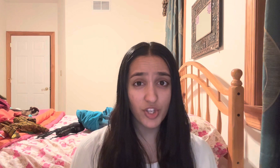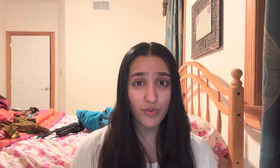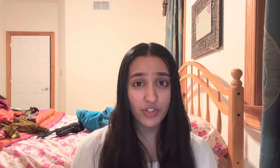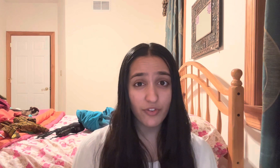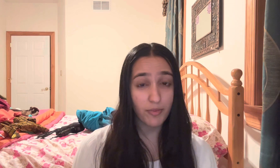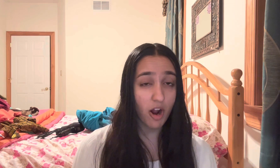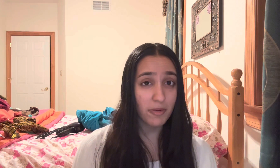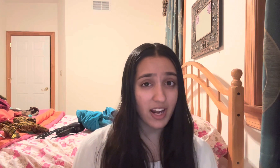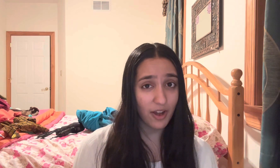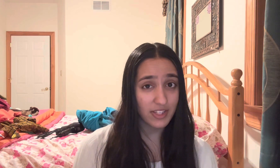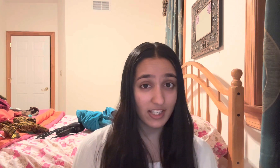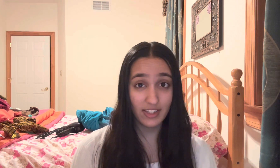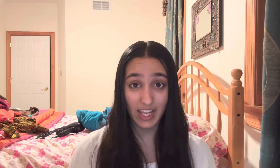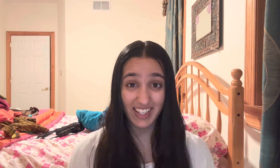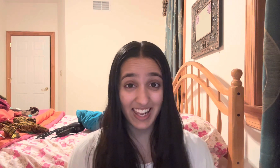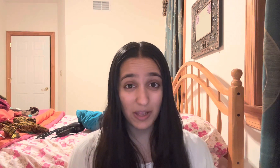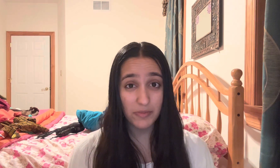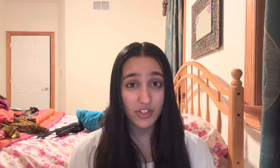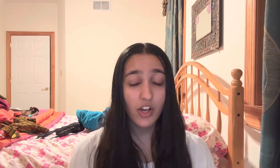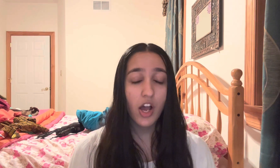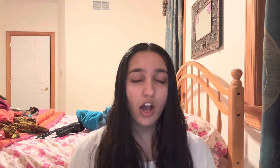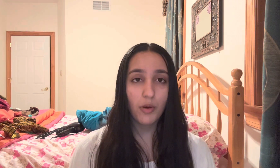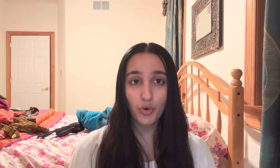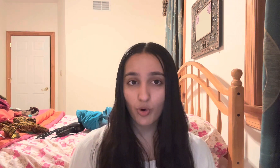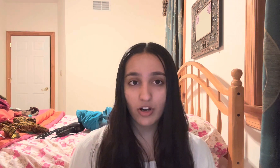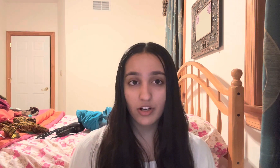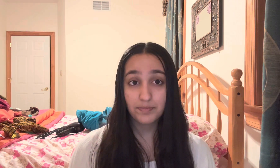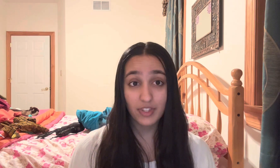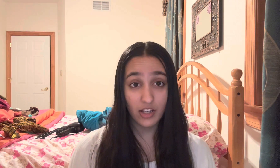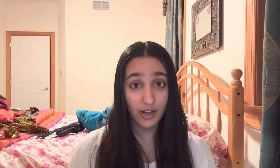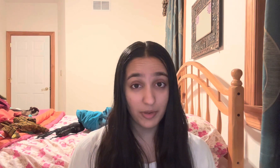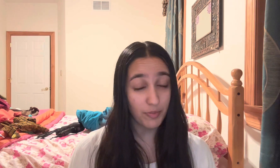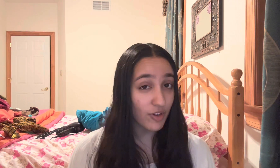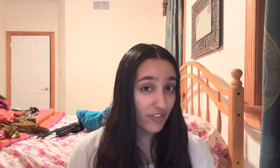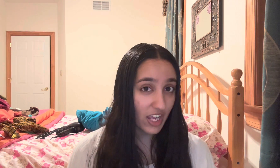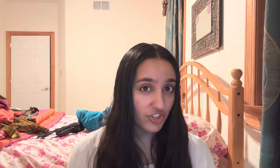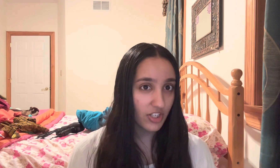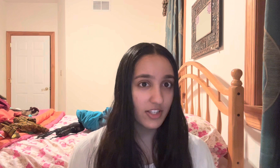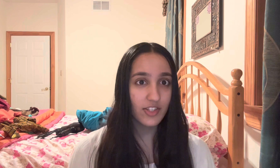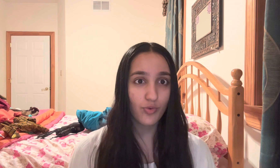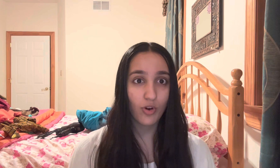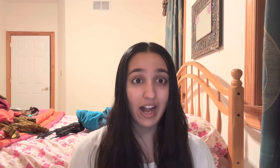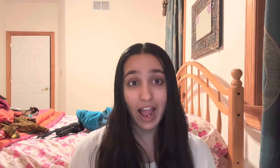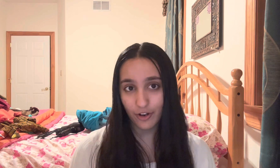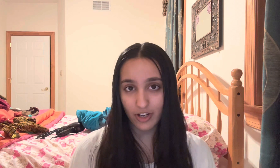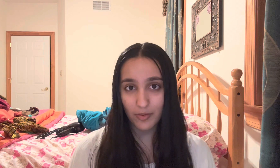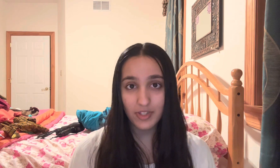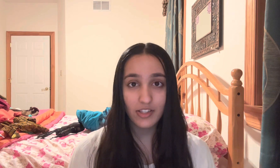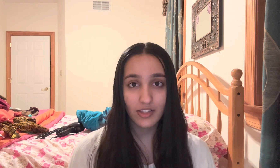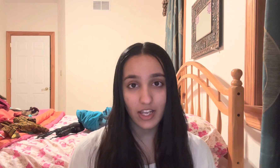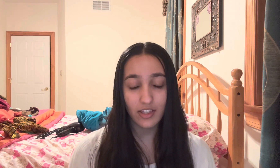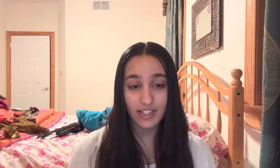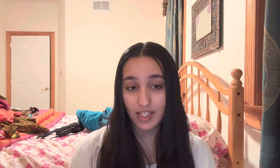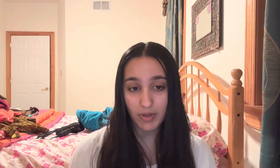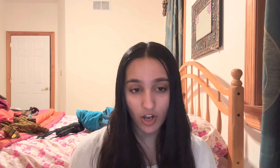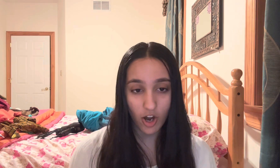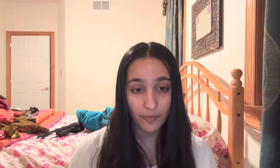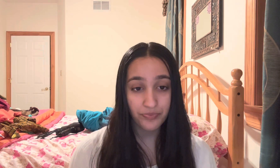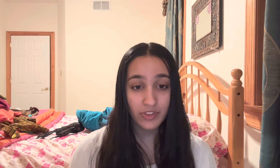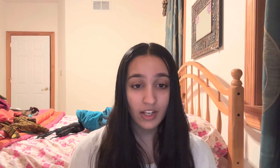used for proper nouns like names or abbreviations or acronyms like CPR.